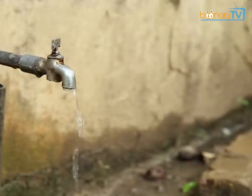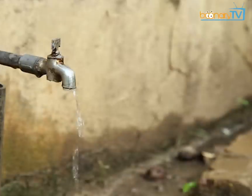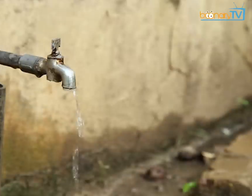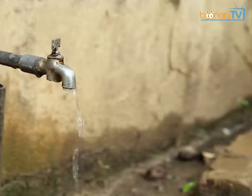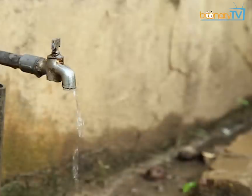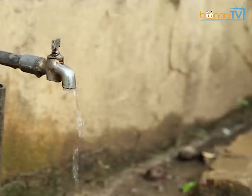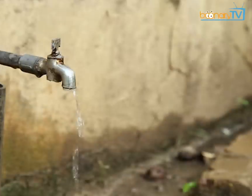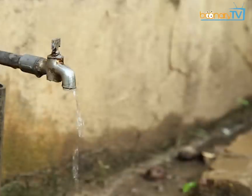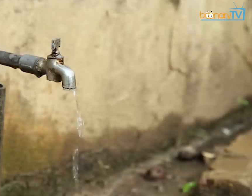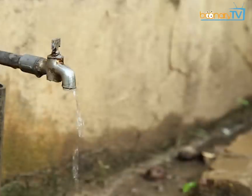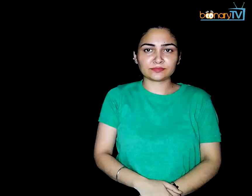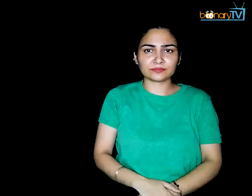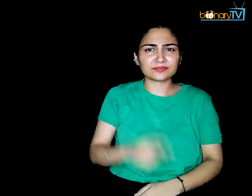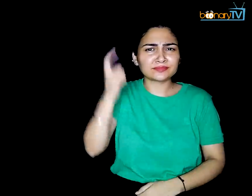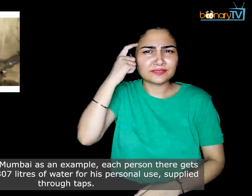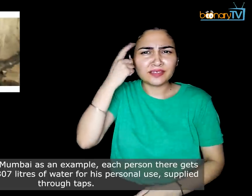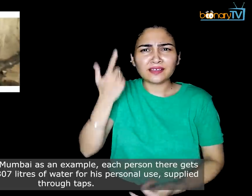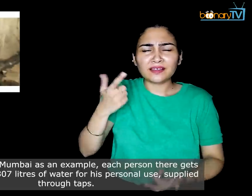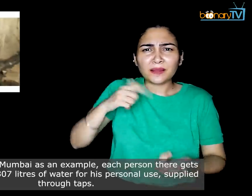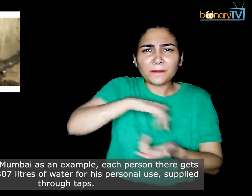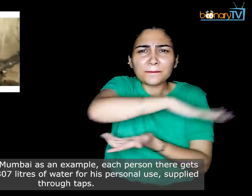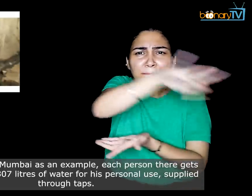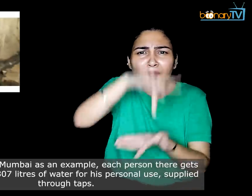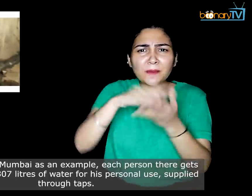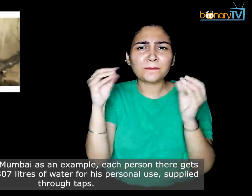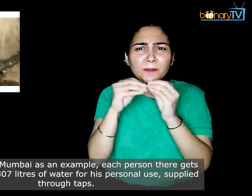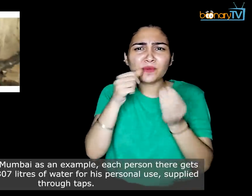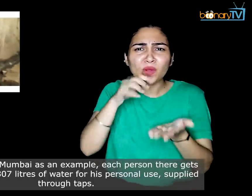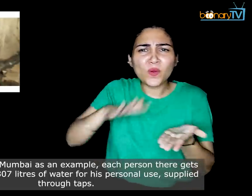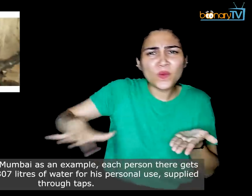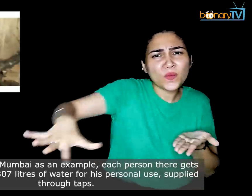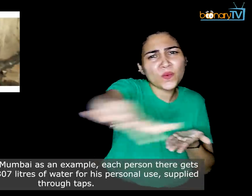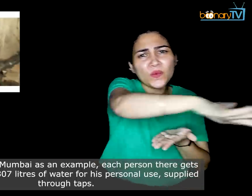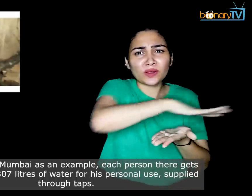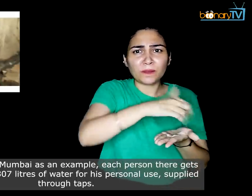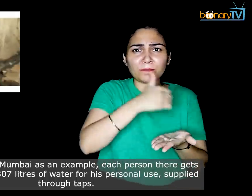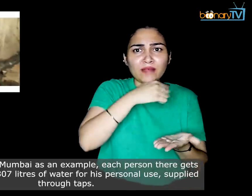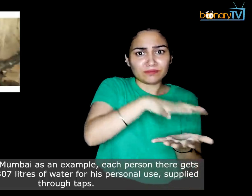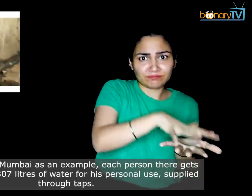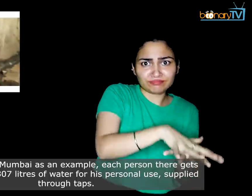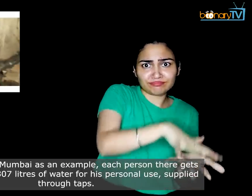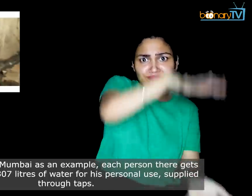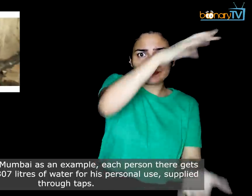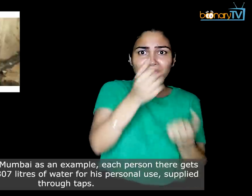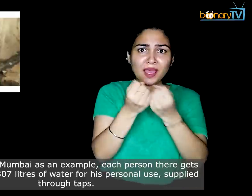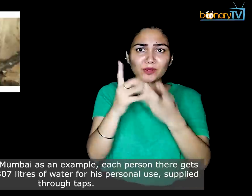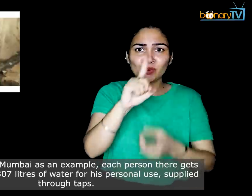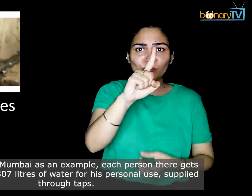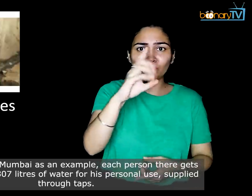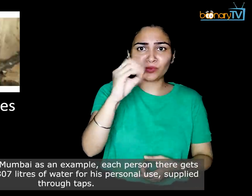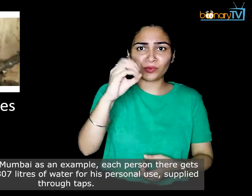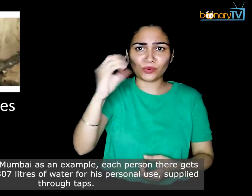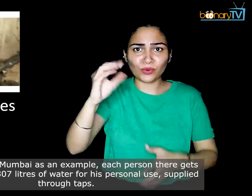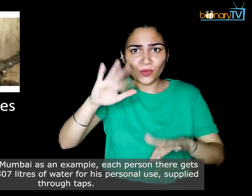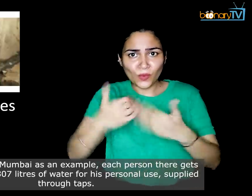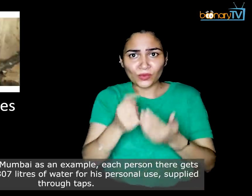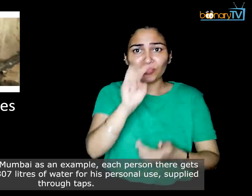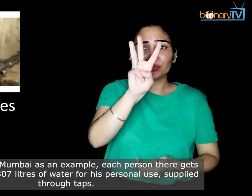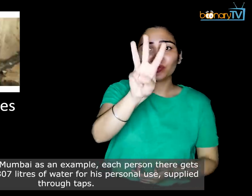If we consider Mumbai as an example, each person there gets around